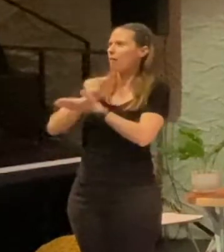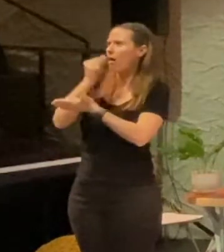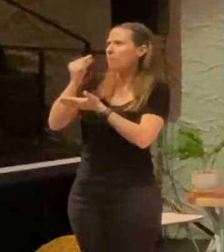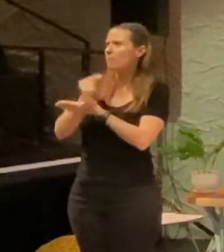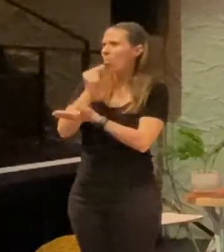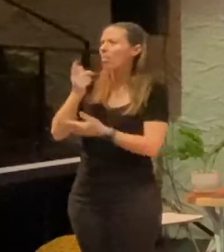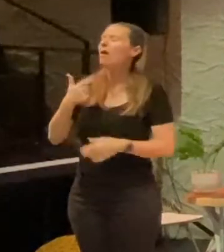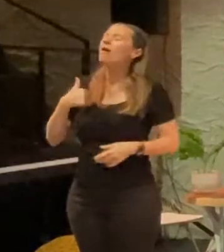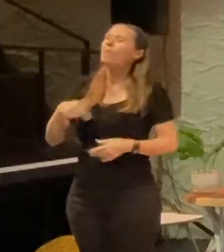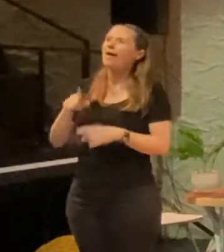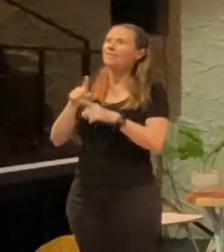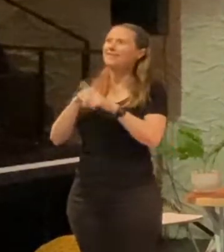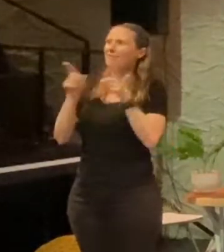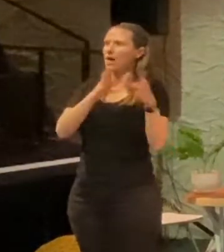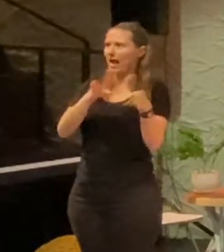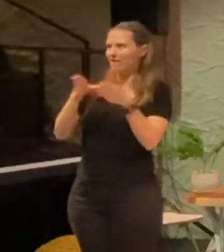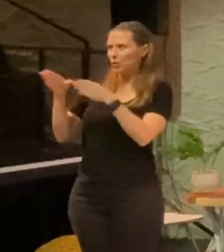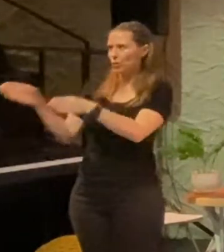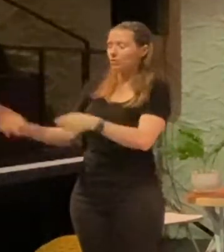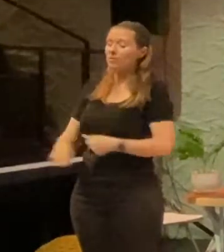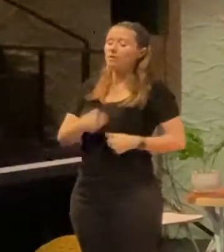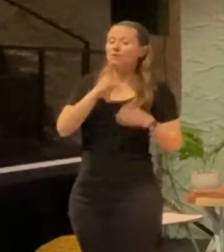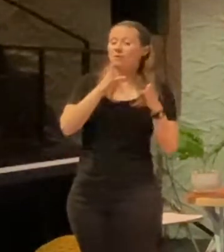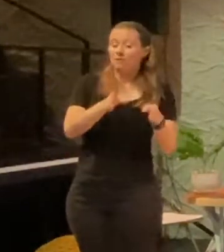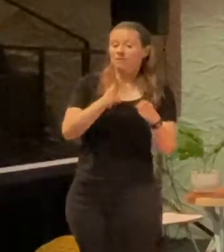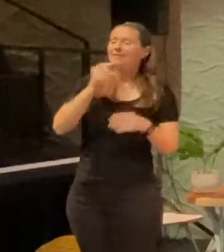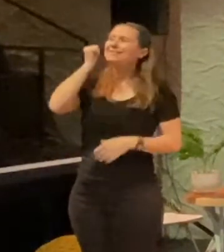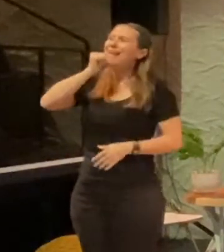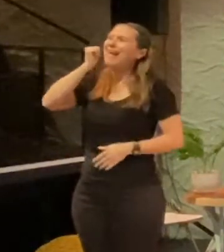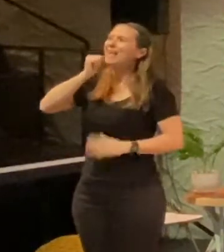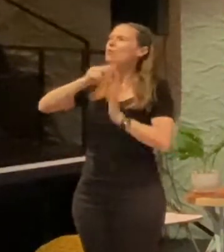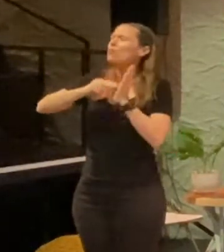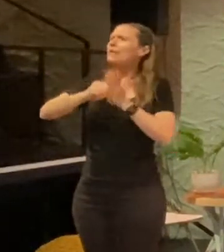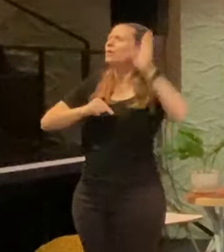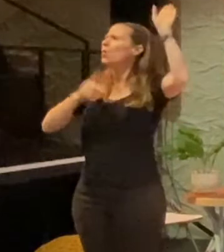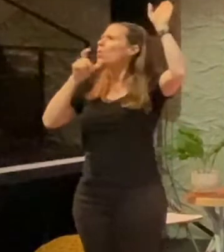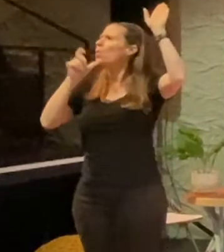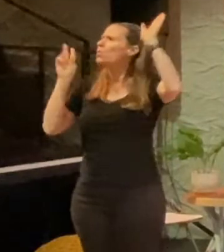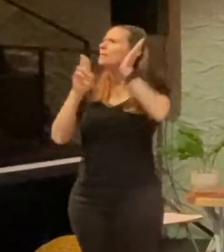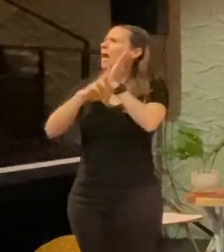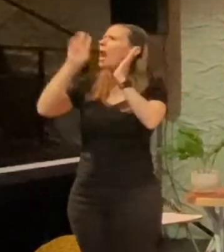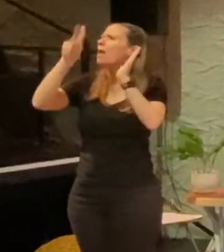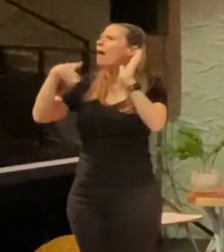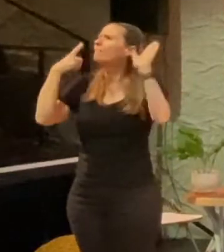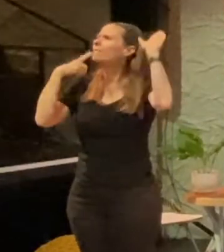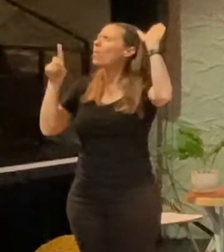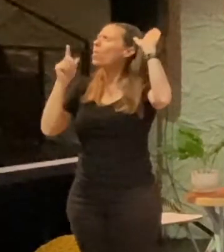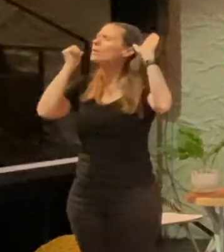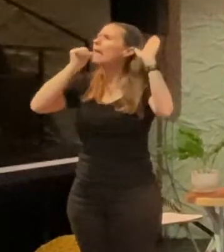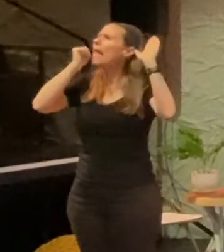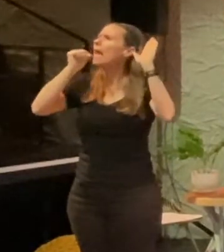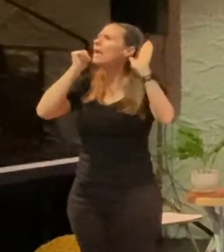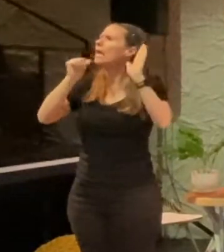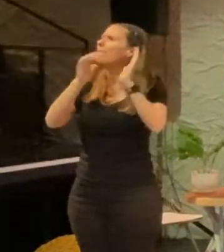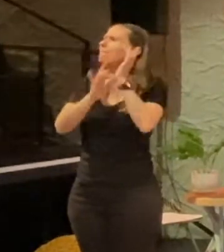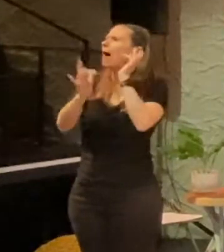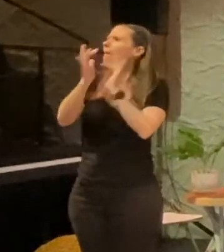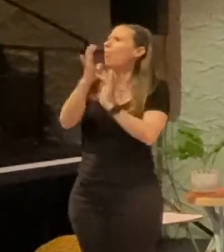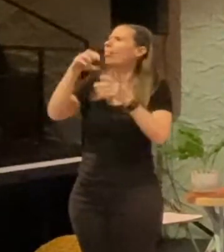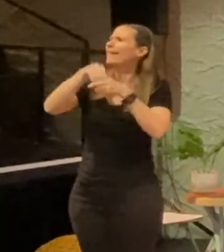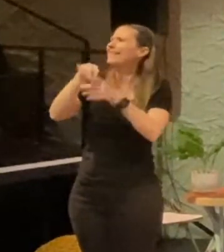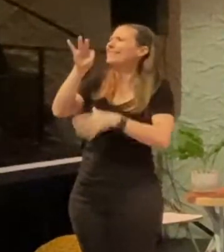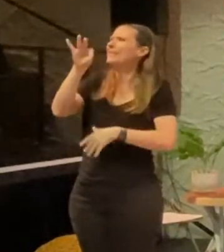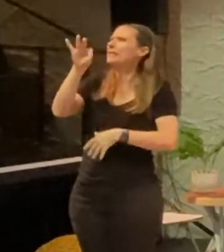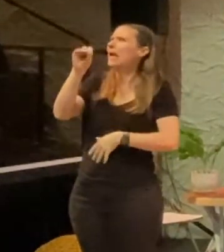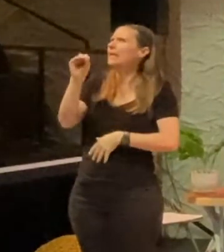We're doing that through a couple of avenues. One is our daily readings. How many of you guys have signed up for the Bible in 90